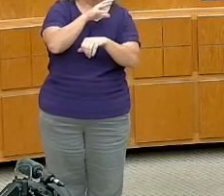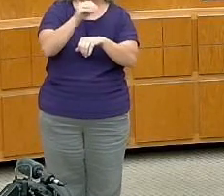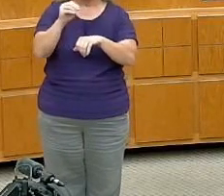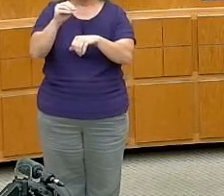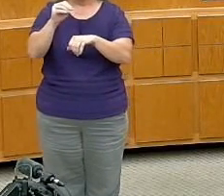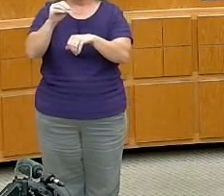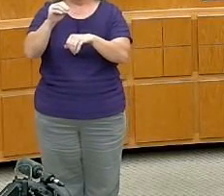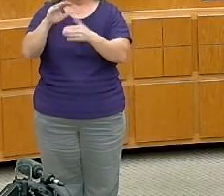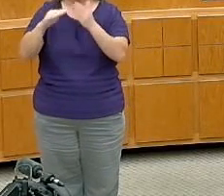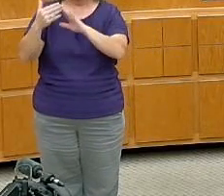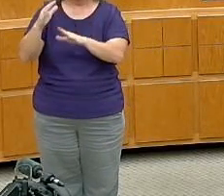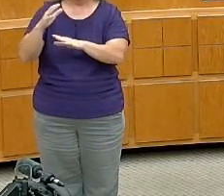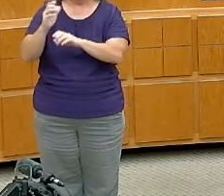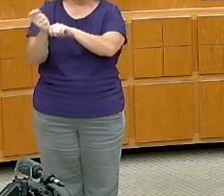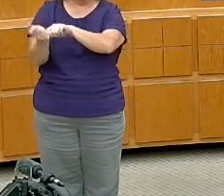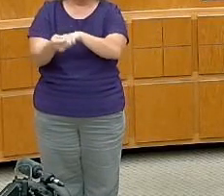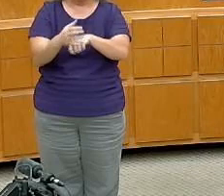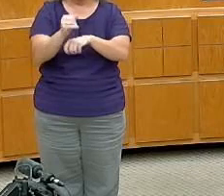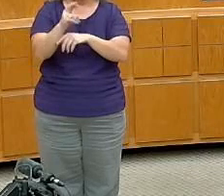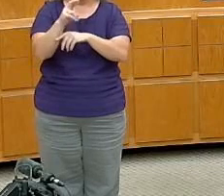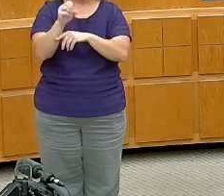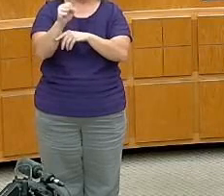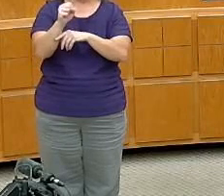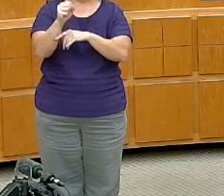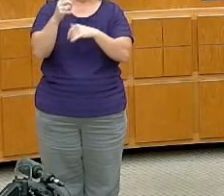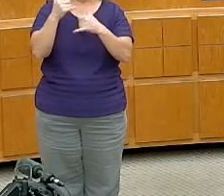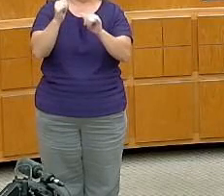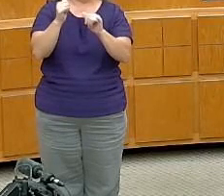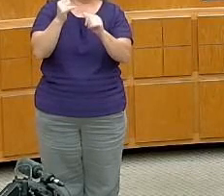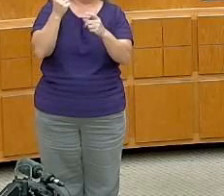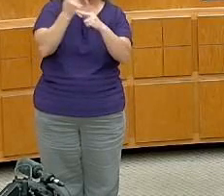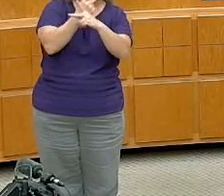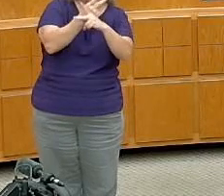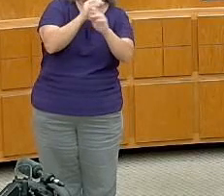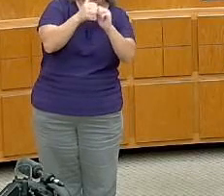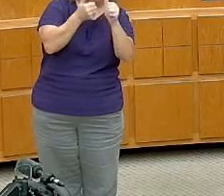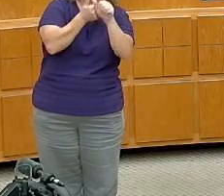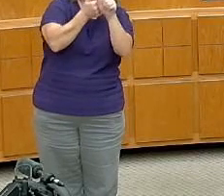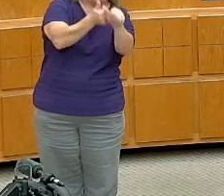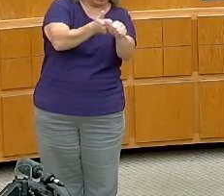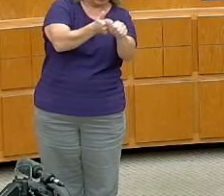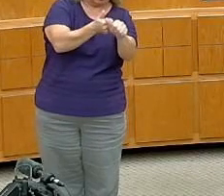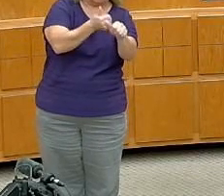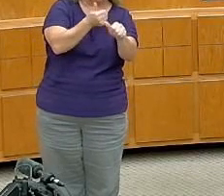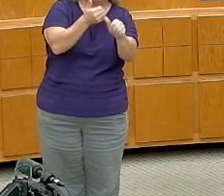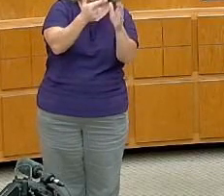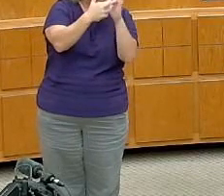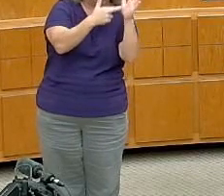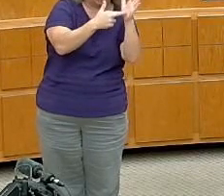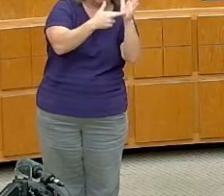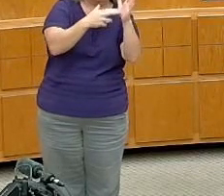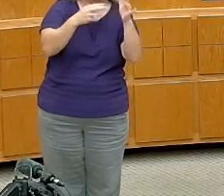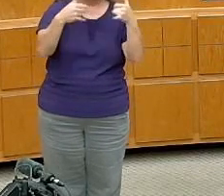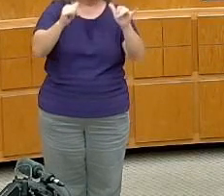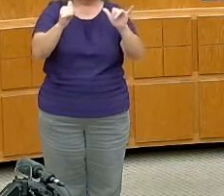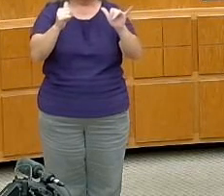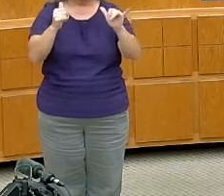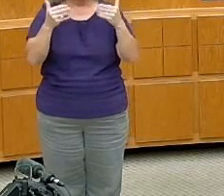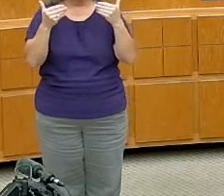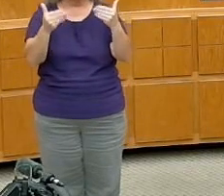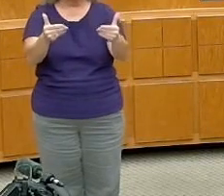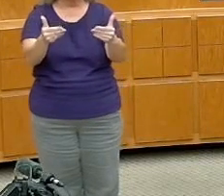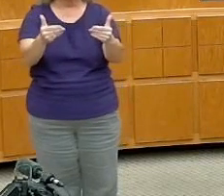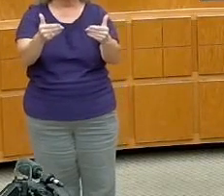to figure out a way to stay within the guidelines and allow that physical activity to go on. And I think that was